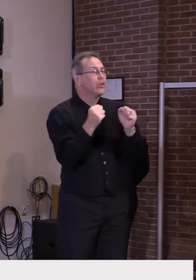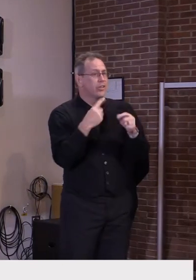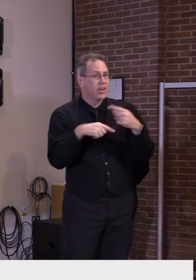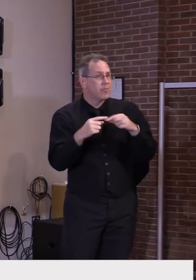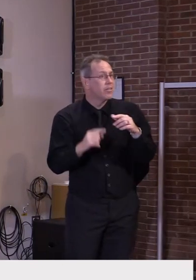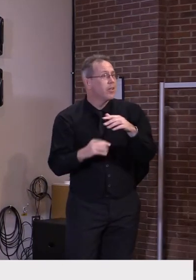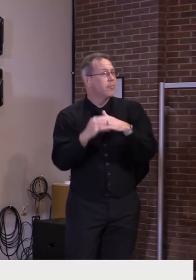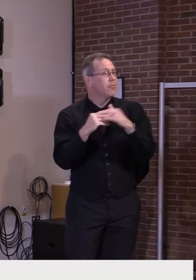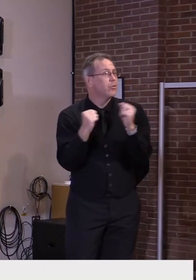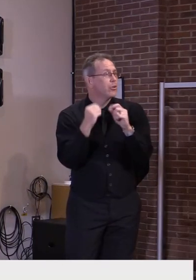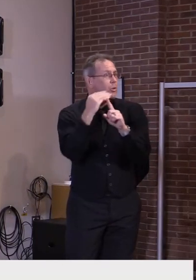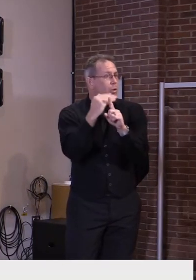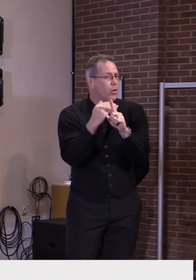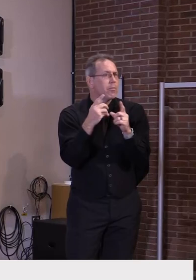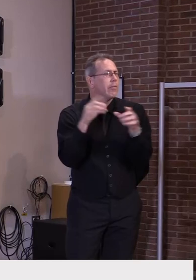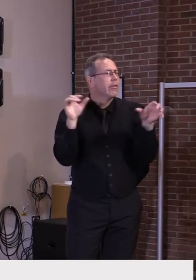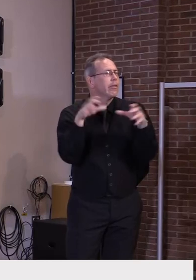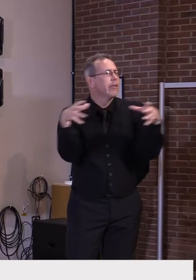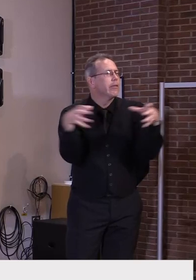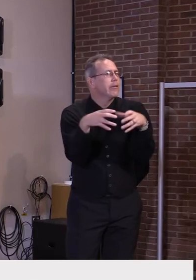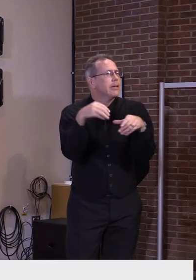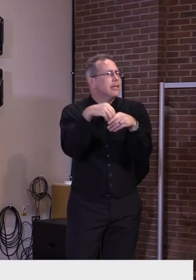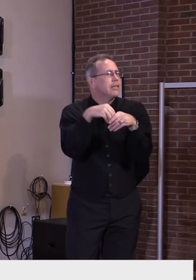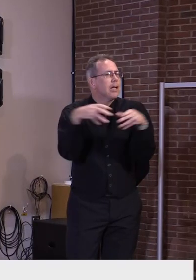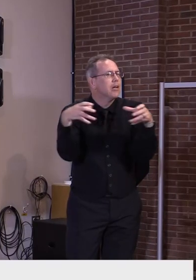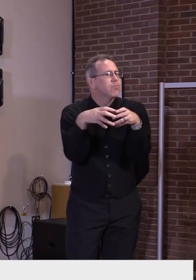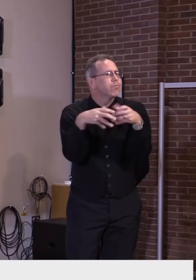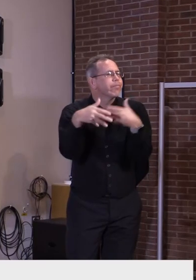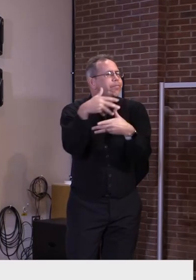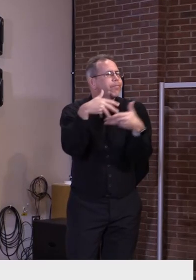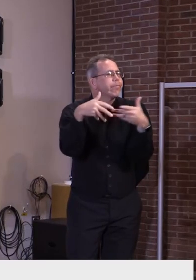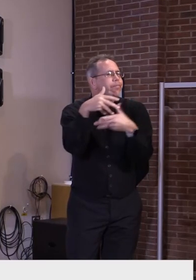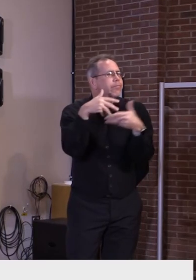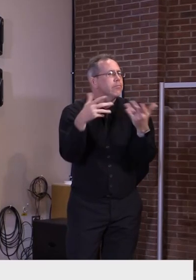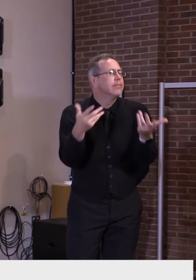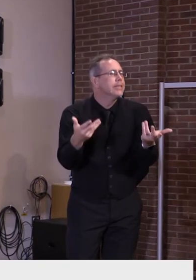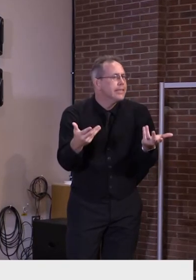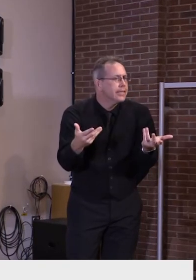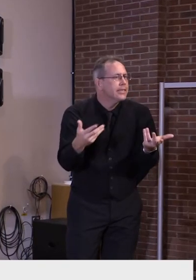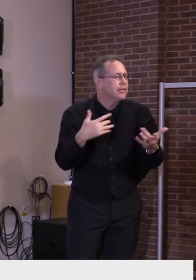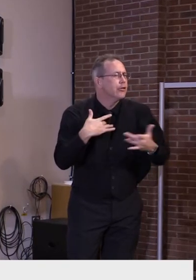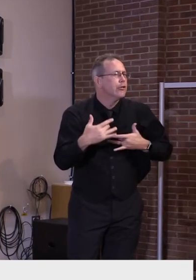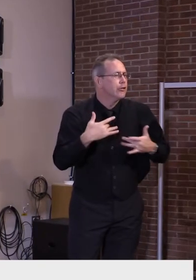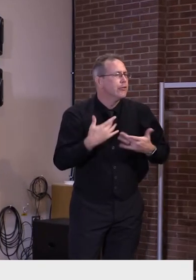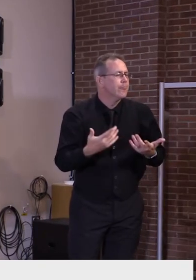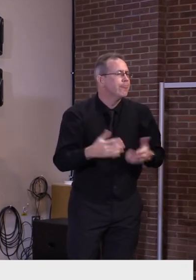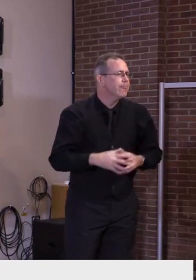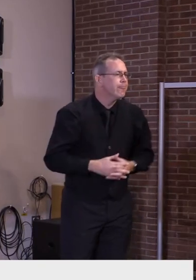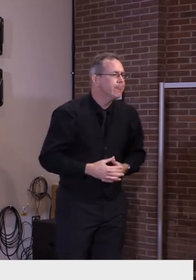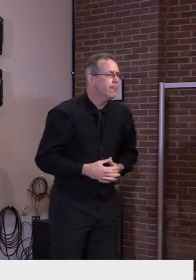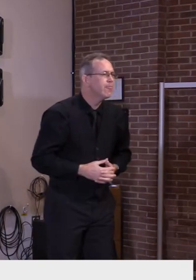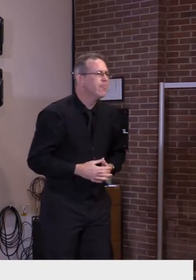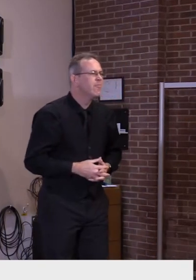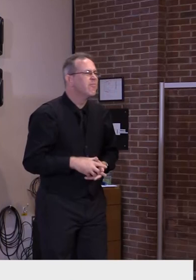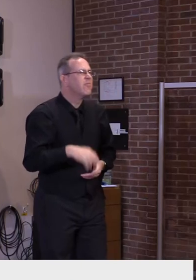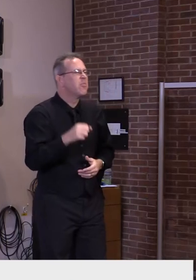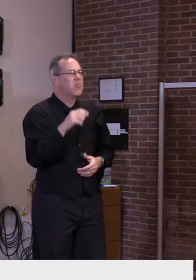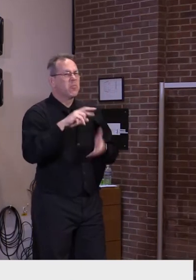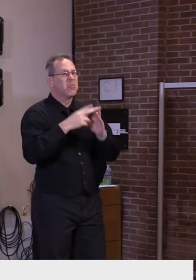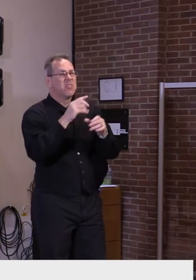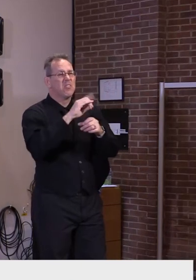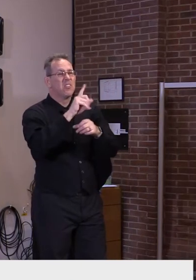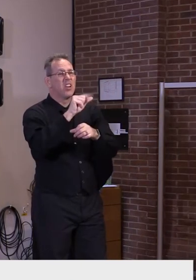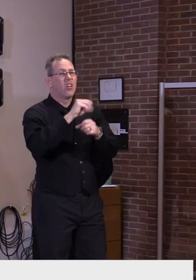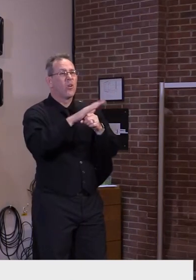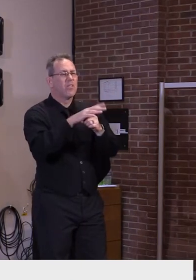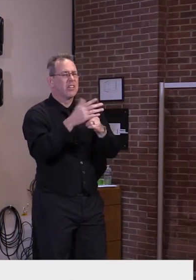are indoors and gathering more under those circumstances. So that's sort of the setting the table for what